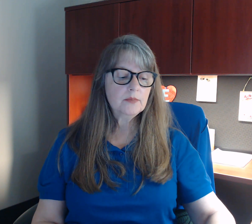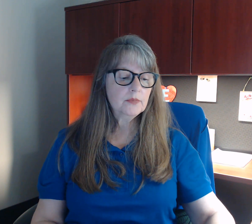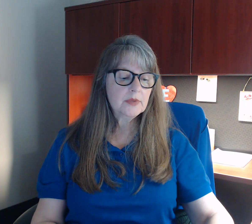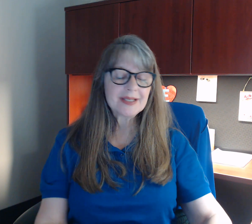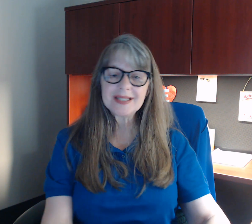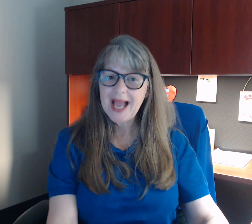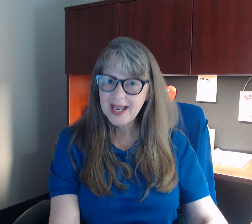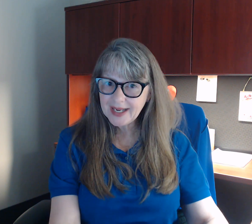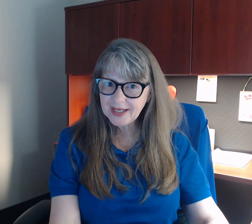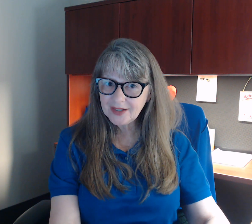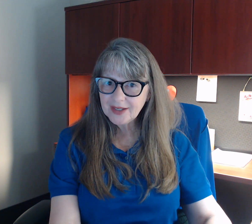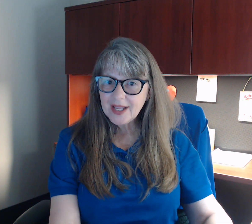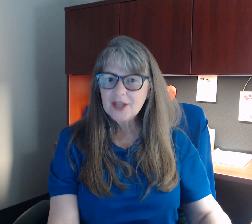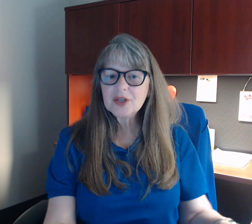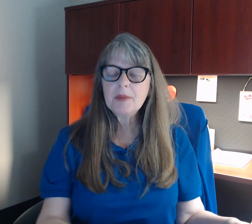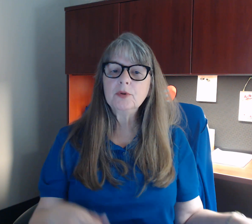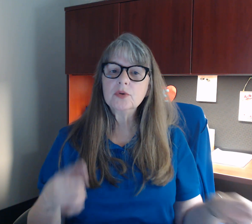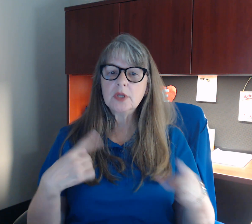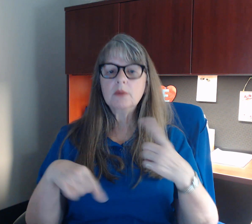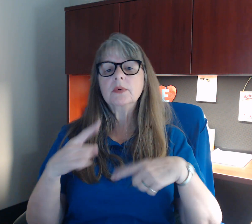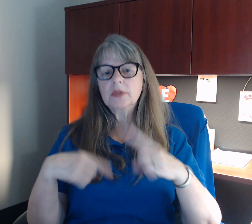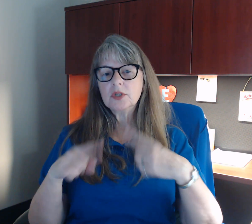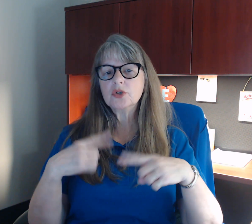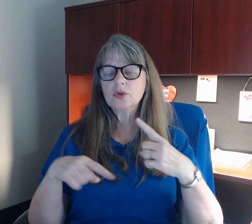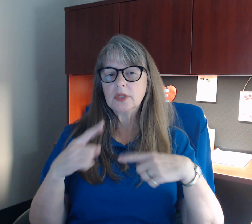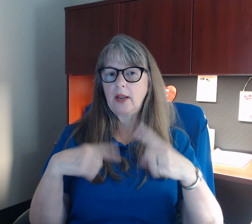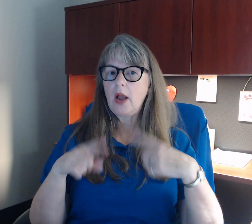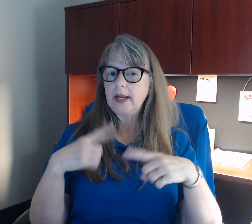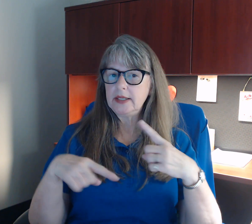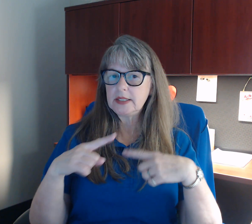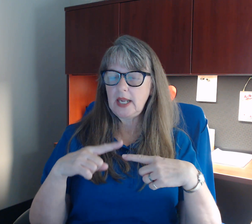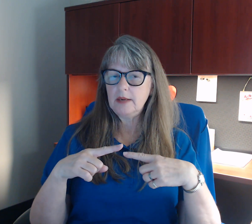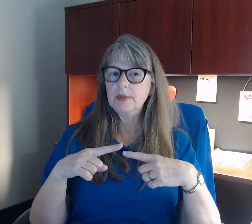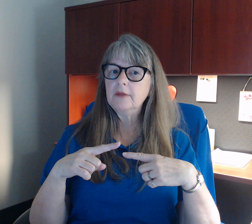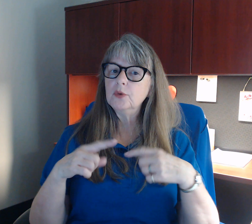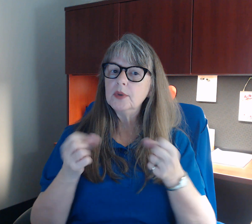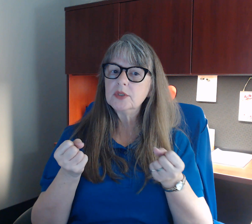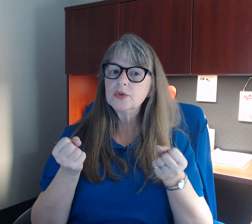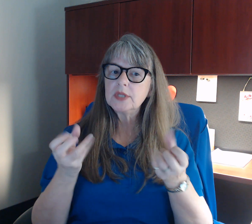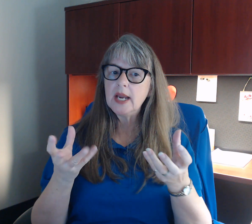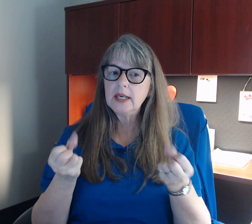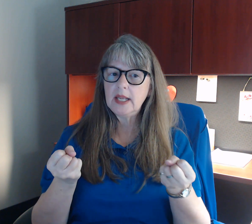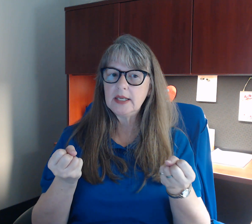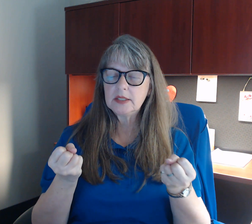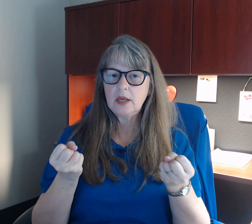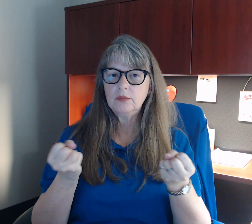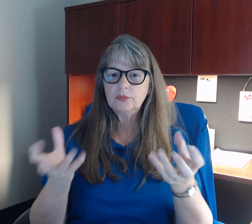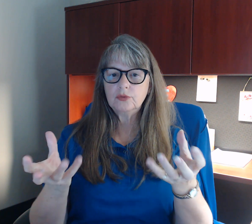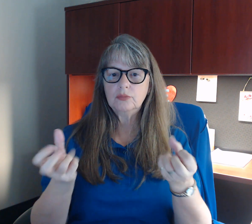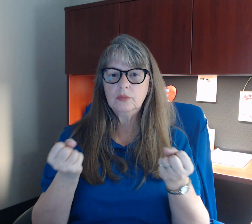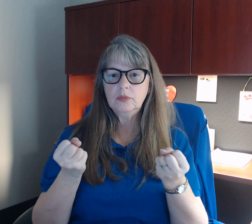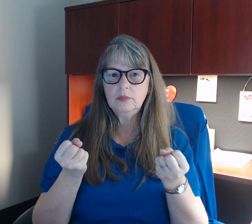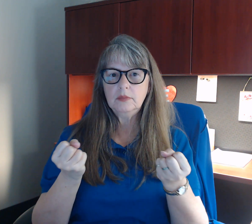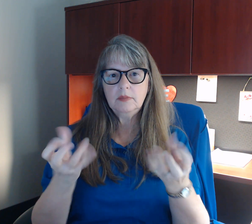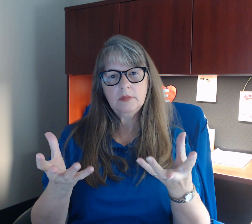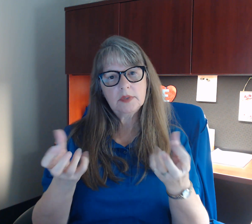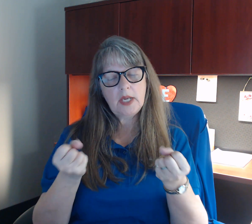the sign, some people use it. This is used like I need to sign, but if you want to sign an ASL, sign an